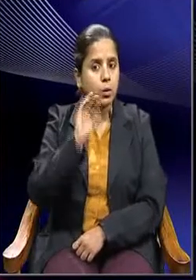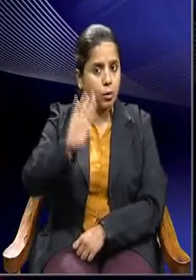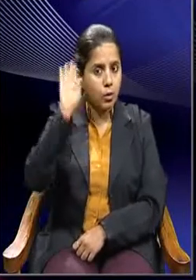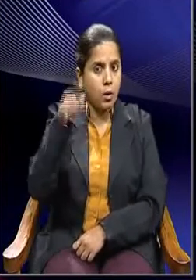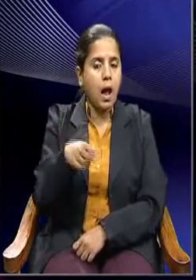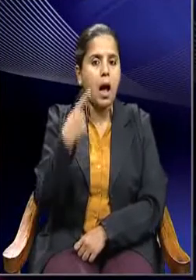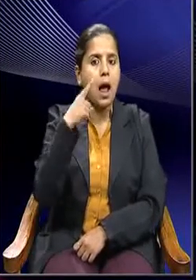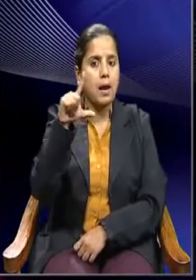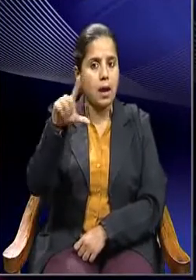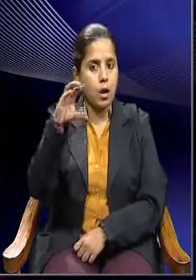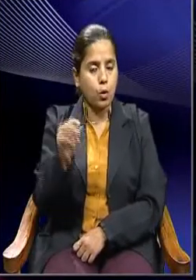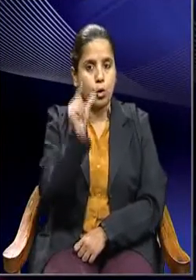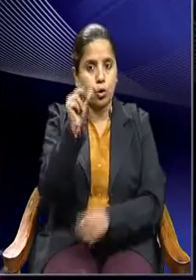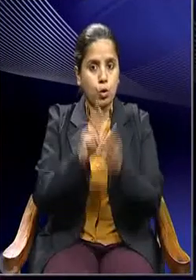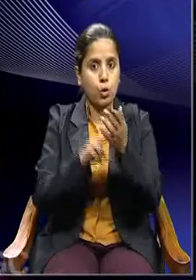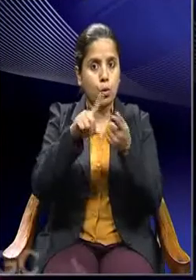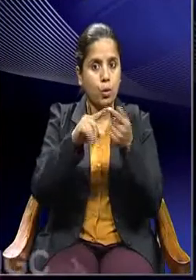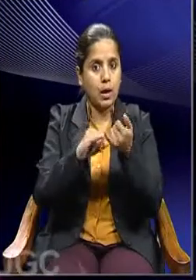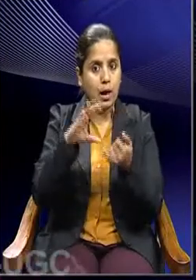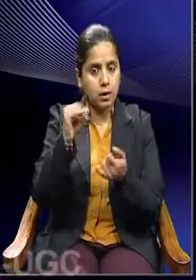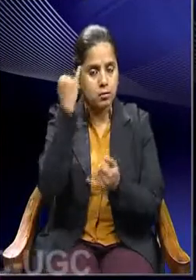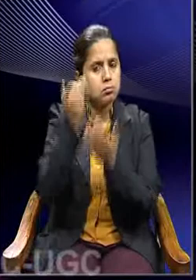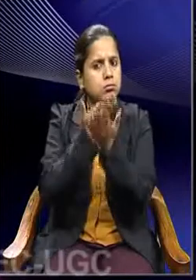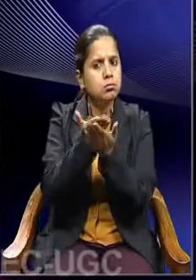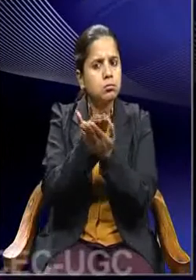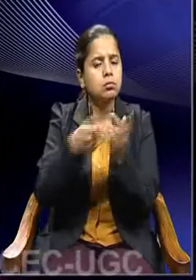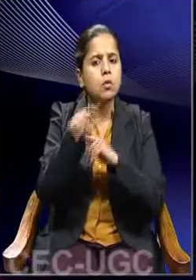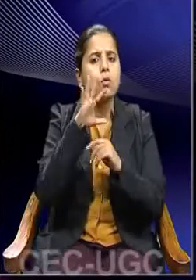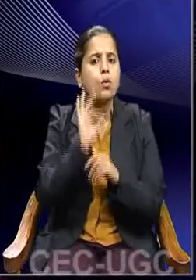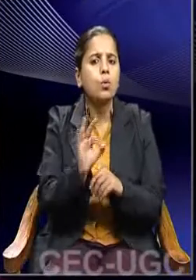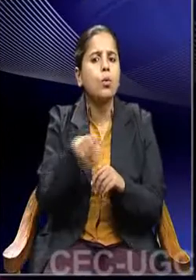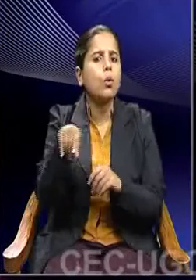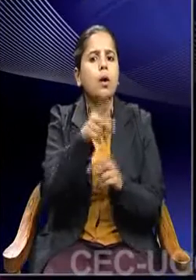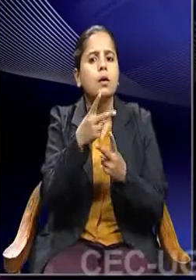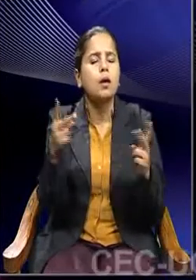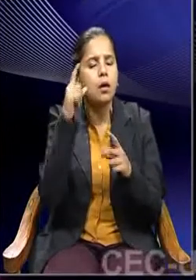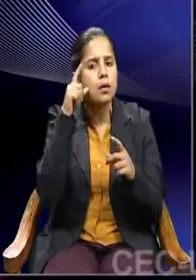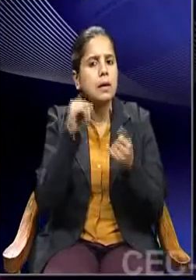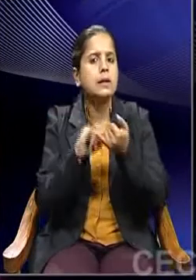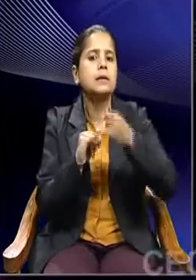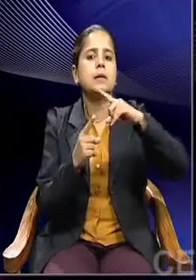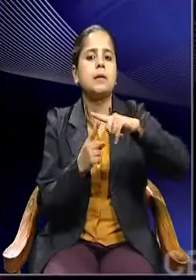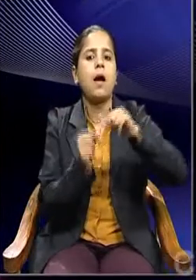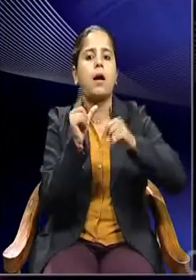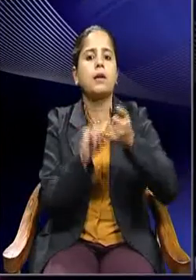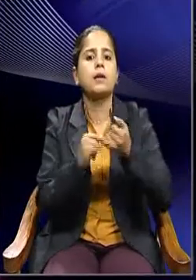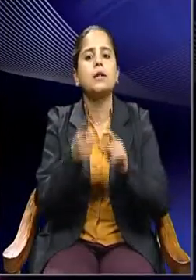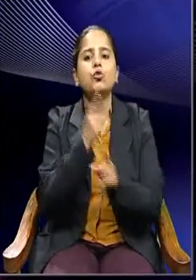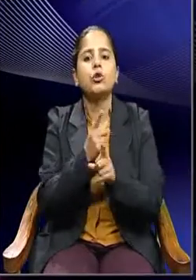1966 ILO UNESCO recommendation concerning the status of